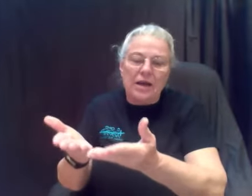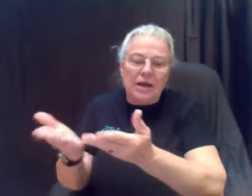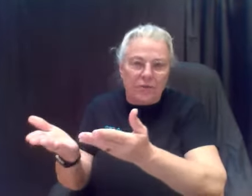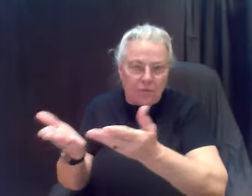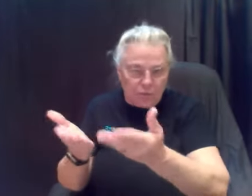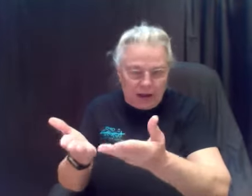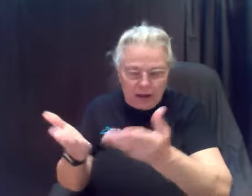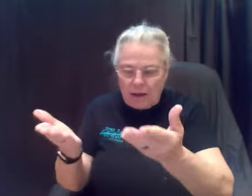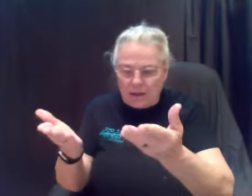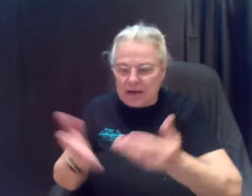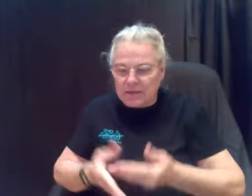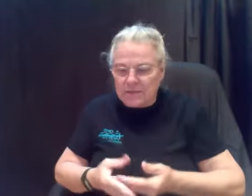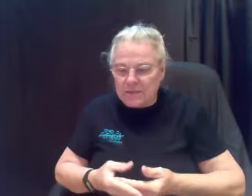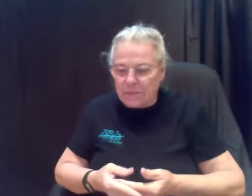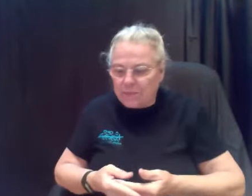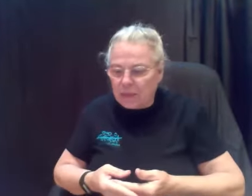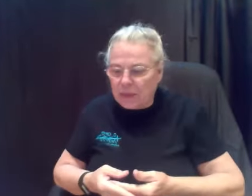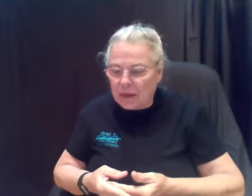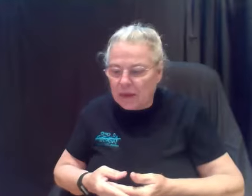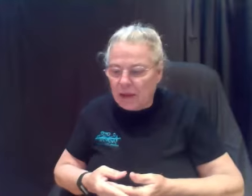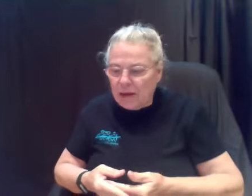the right context.